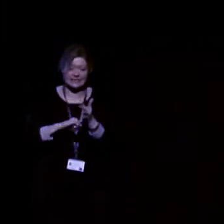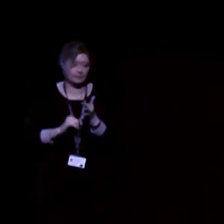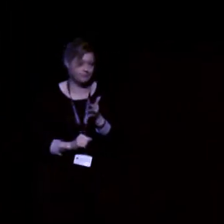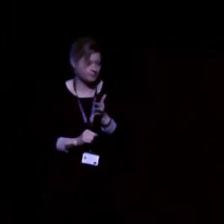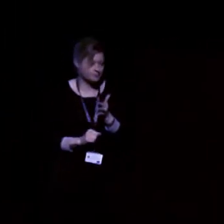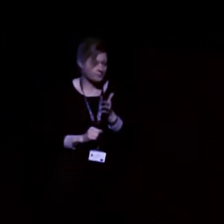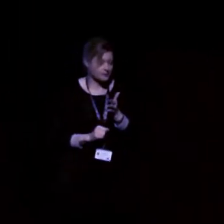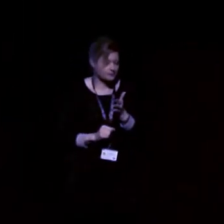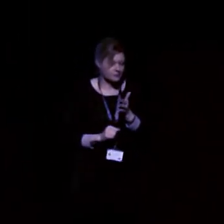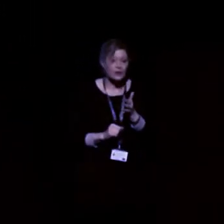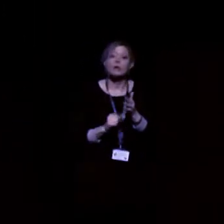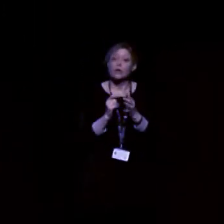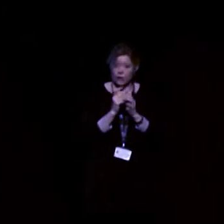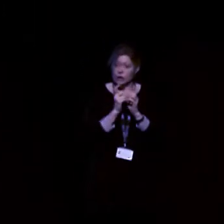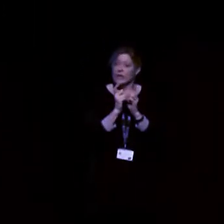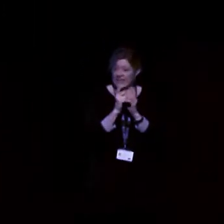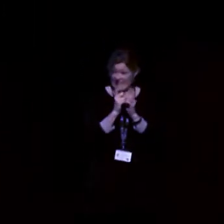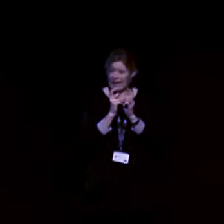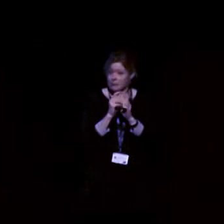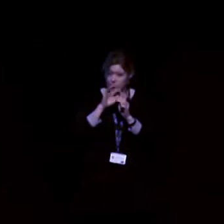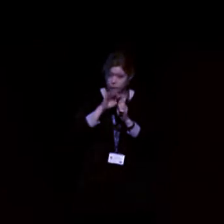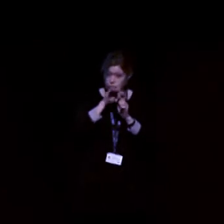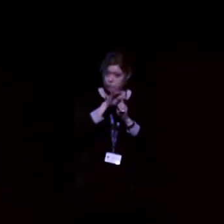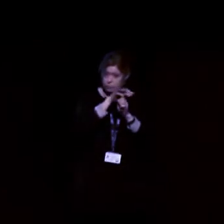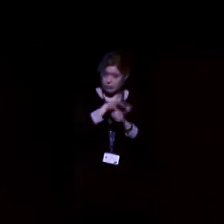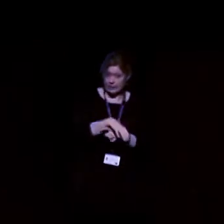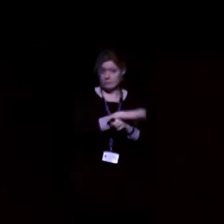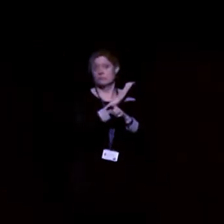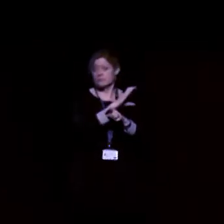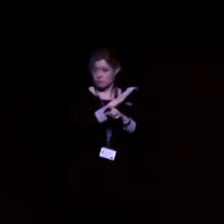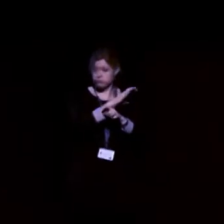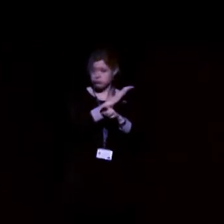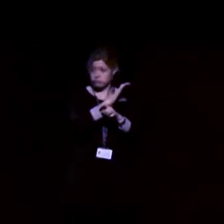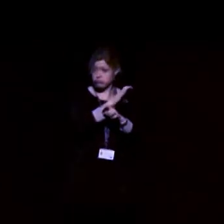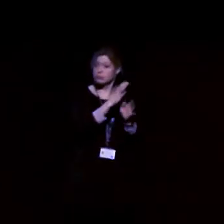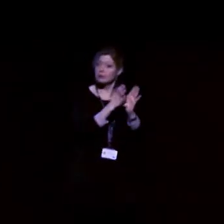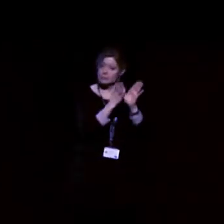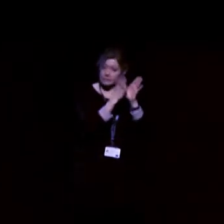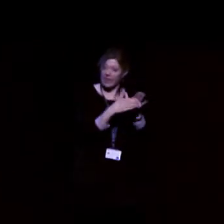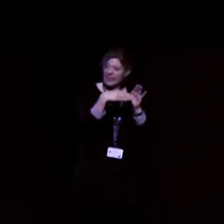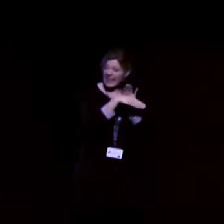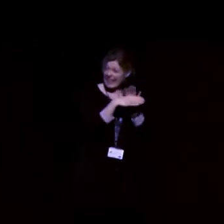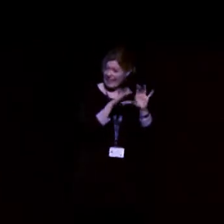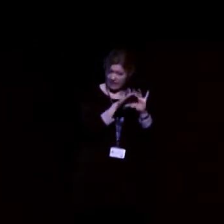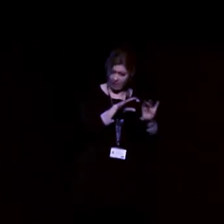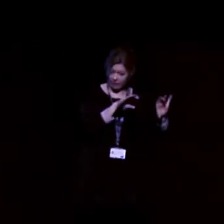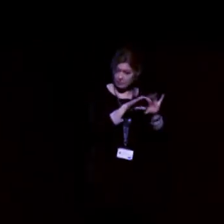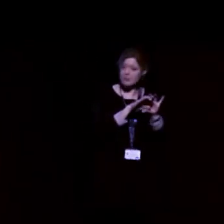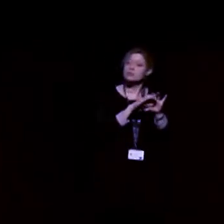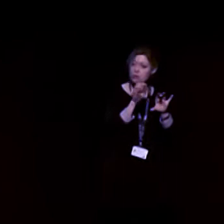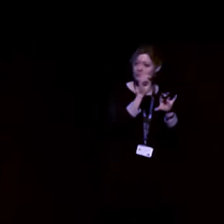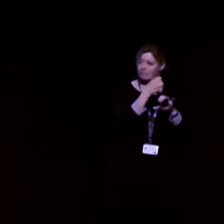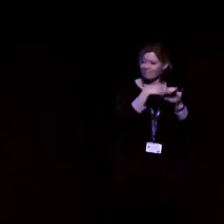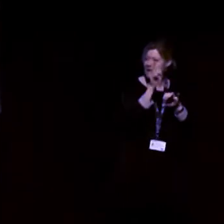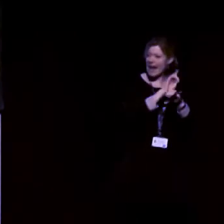The movement of the stapes then stimulates the inner ear, where the sound is then, when electrical information is then produced and